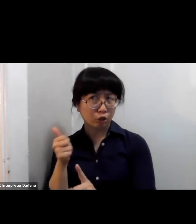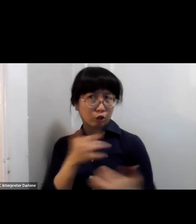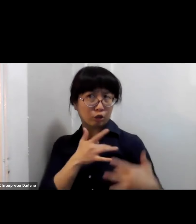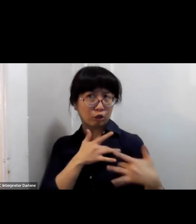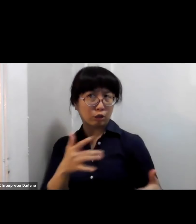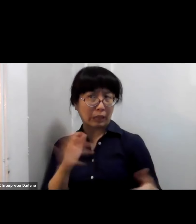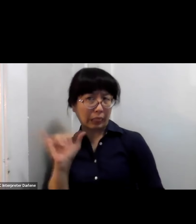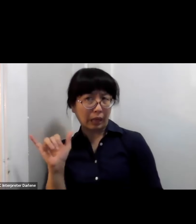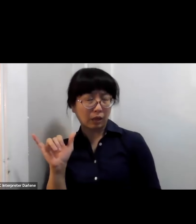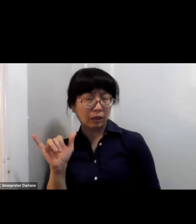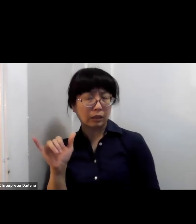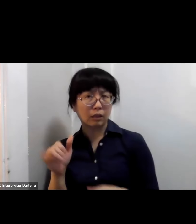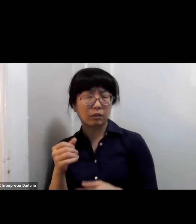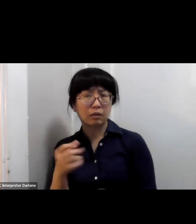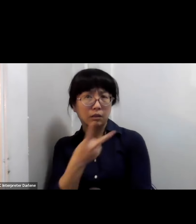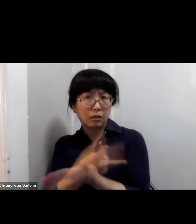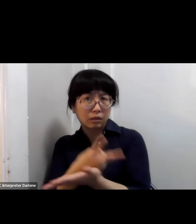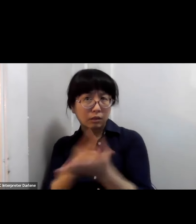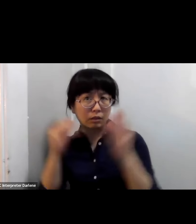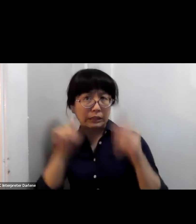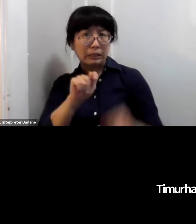teaching assistant?